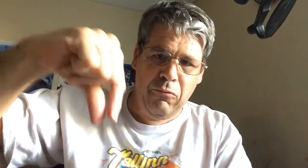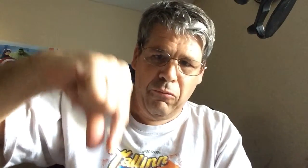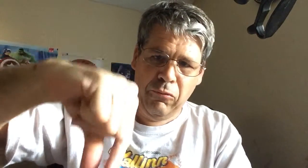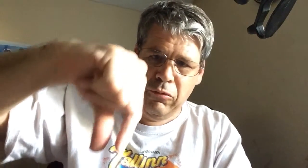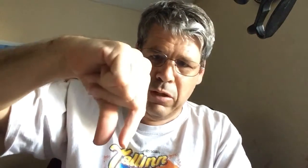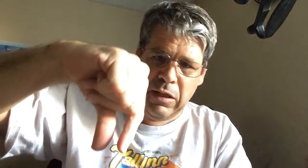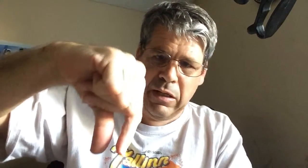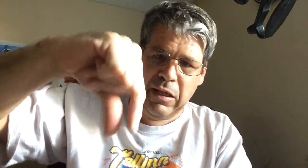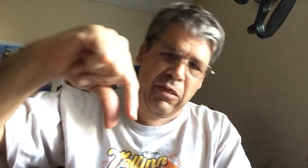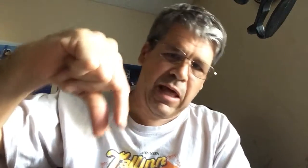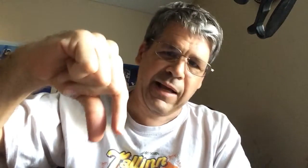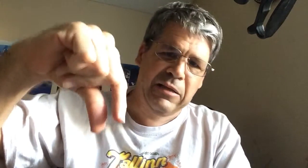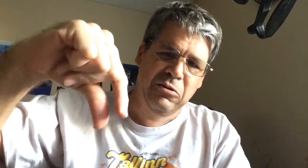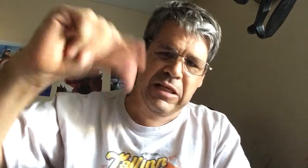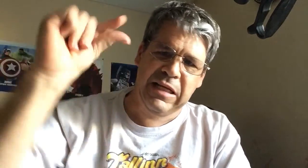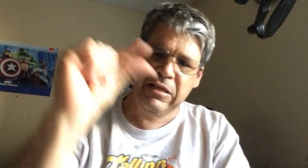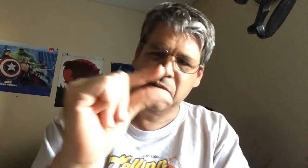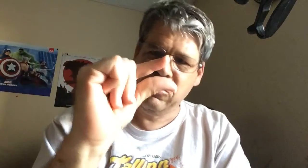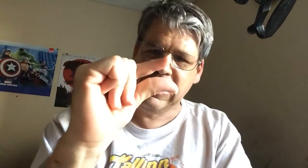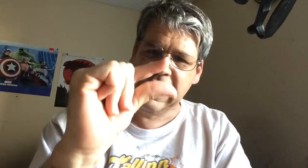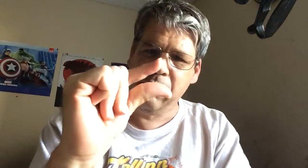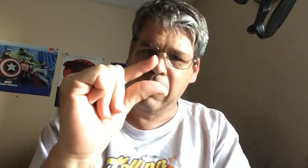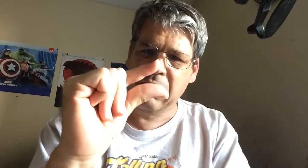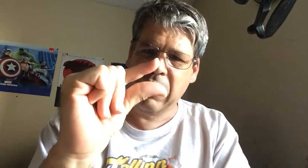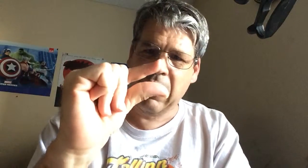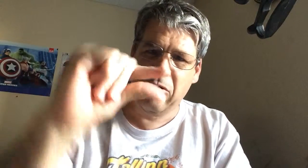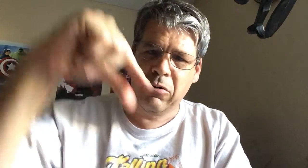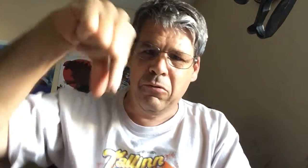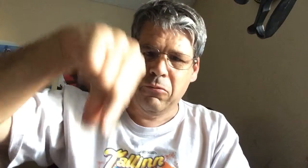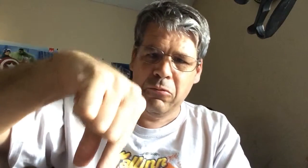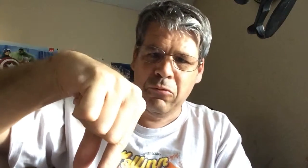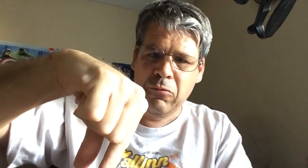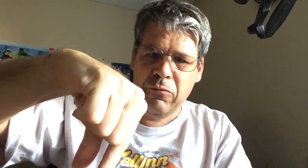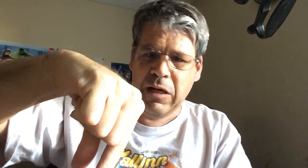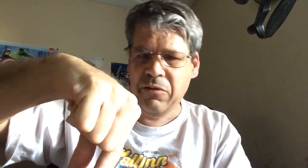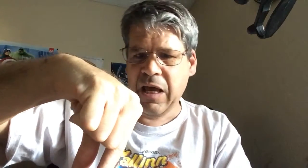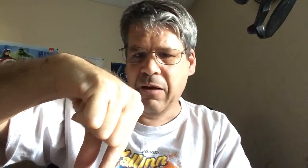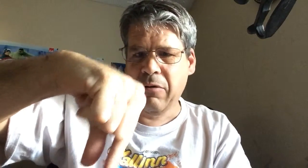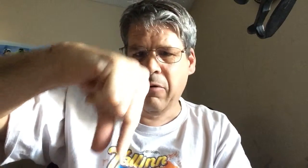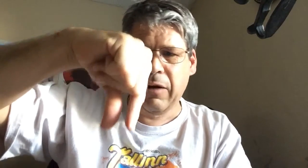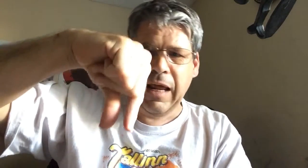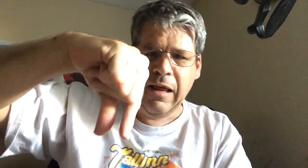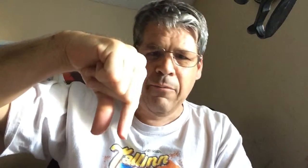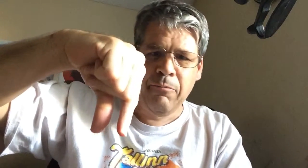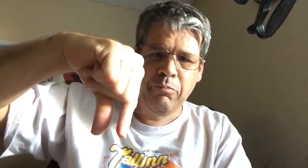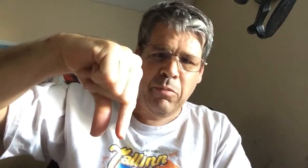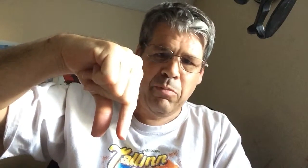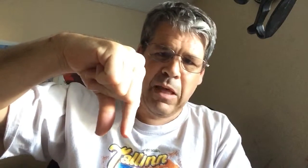Q is like G. G was there, Q was there. Okay?